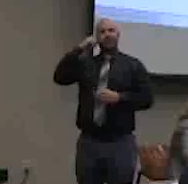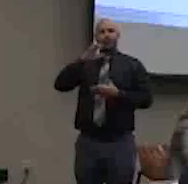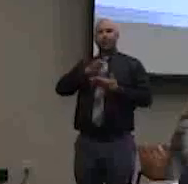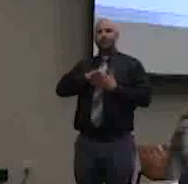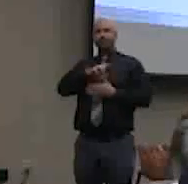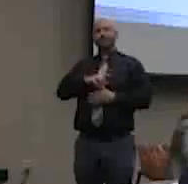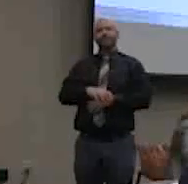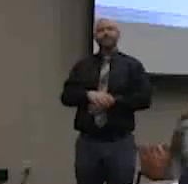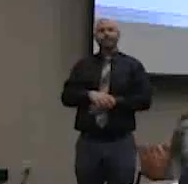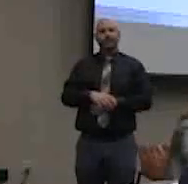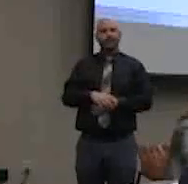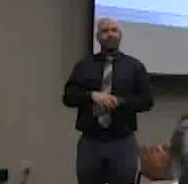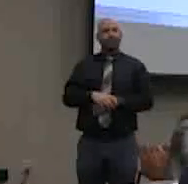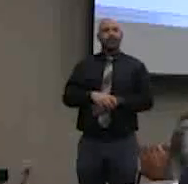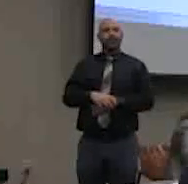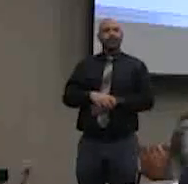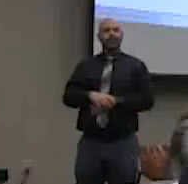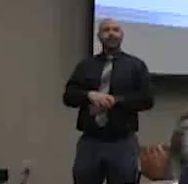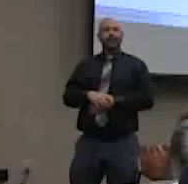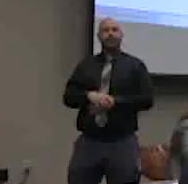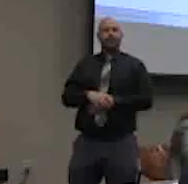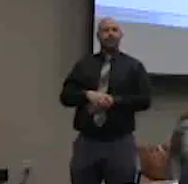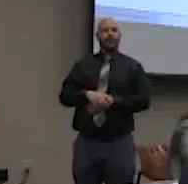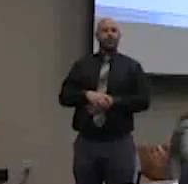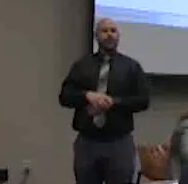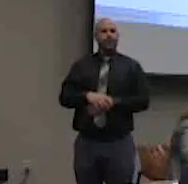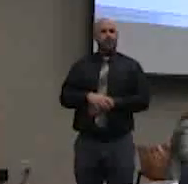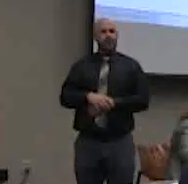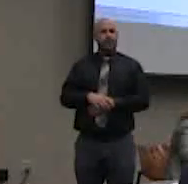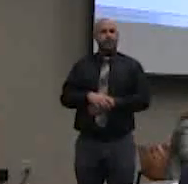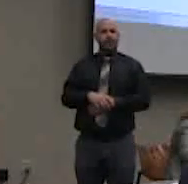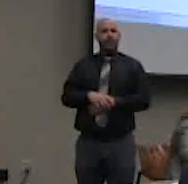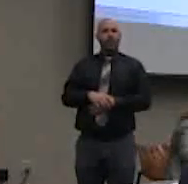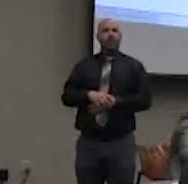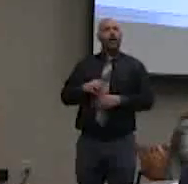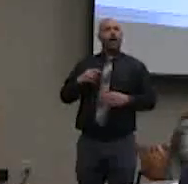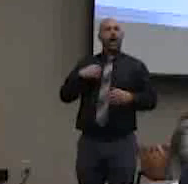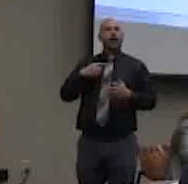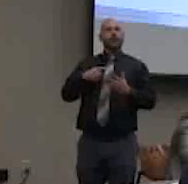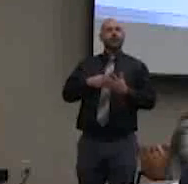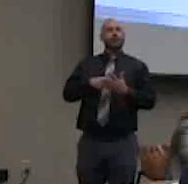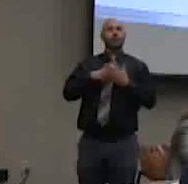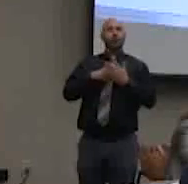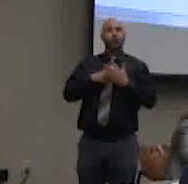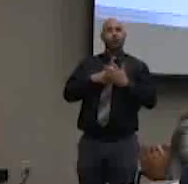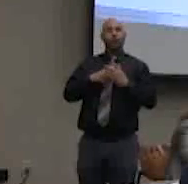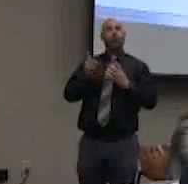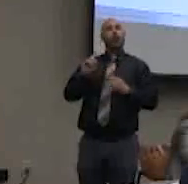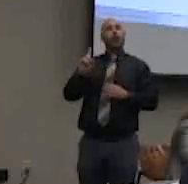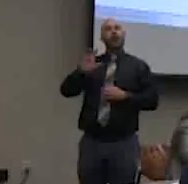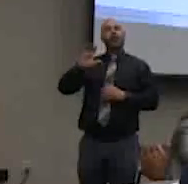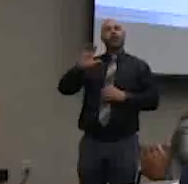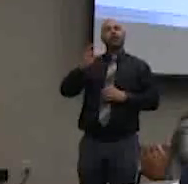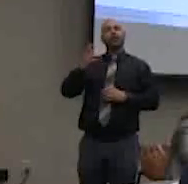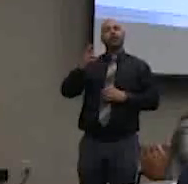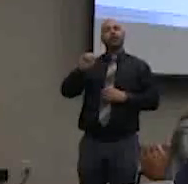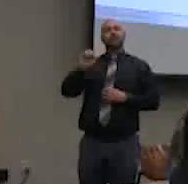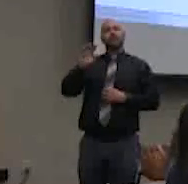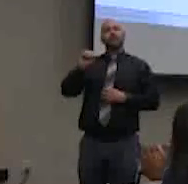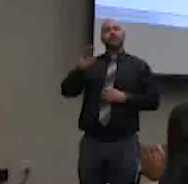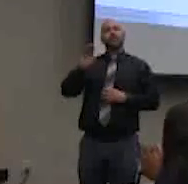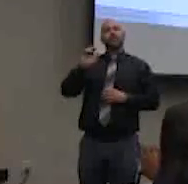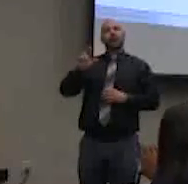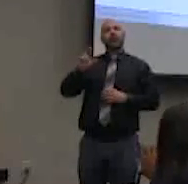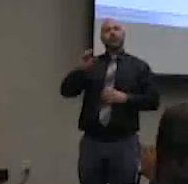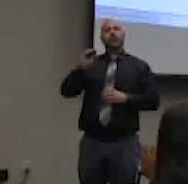I've worked with this a good while. I started the chamber world, and so as a chamber of commerce executive, I work with a lot of employers, and many of our